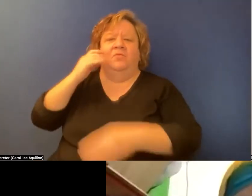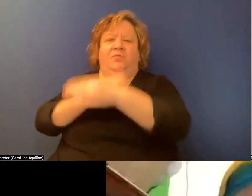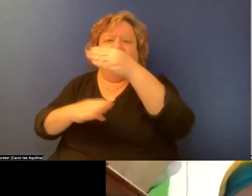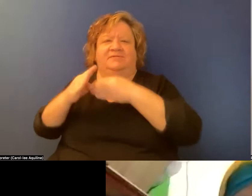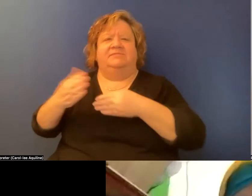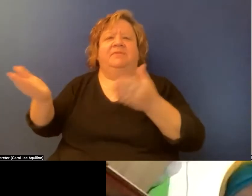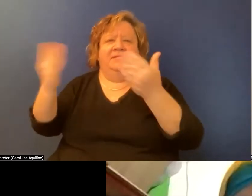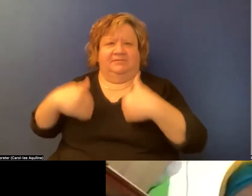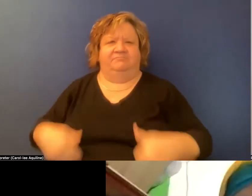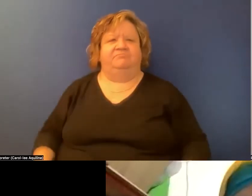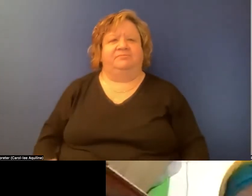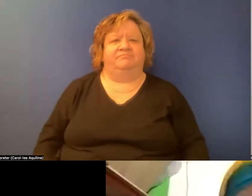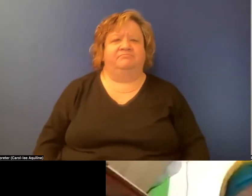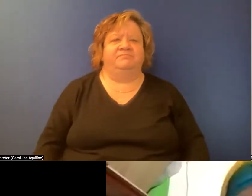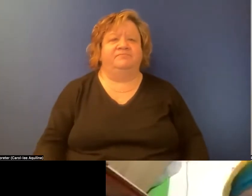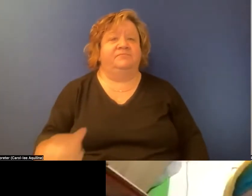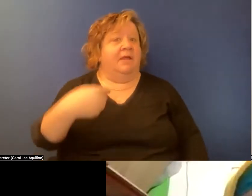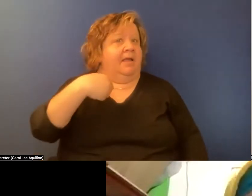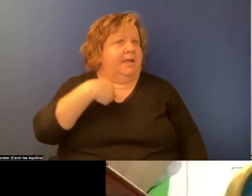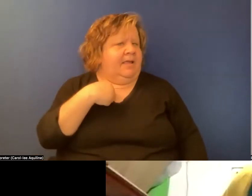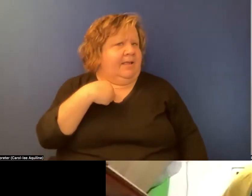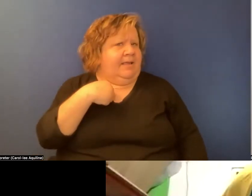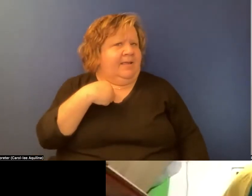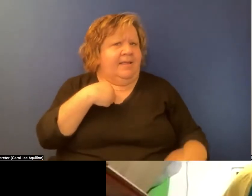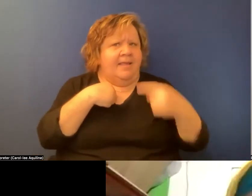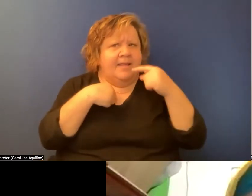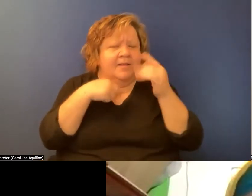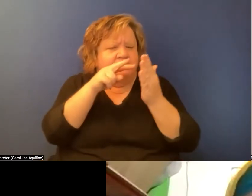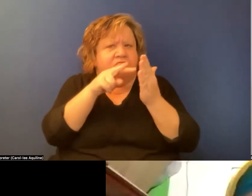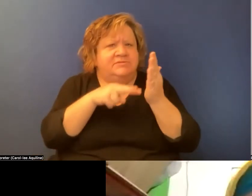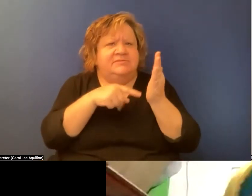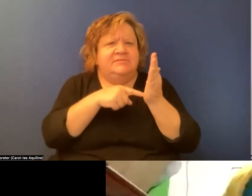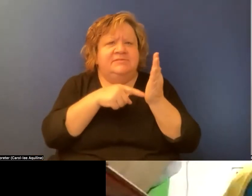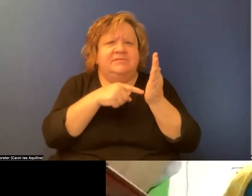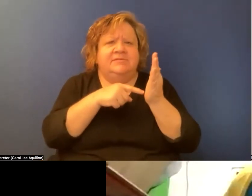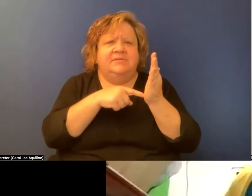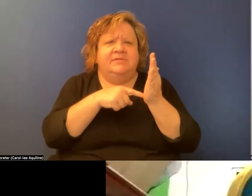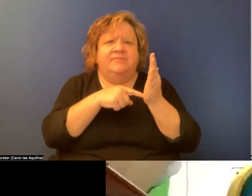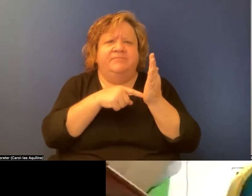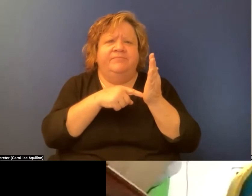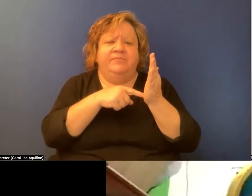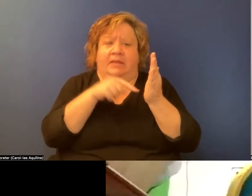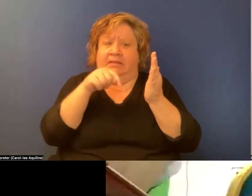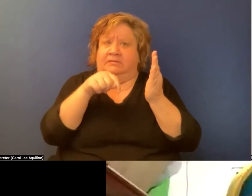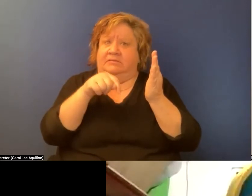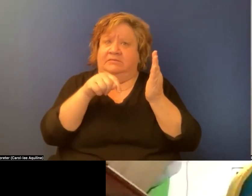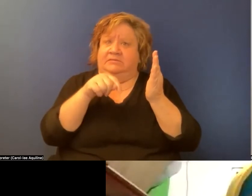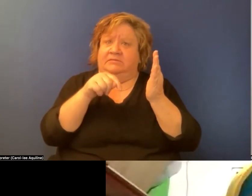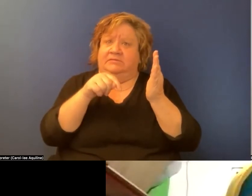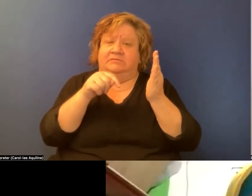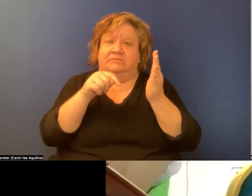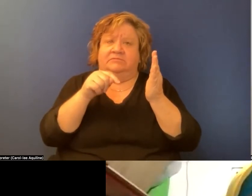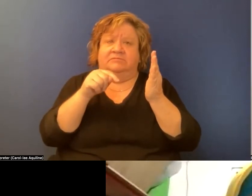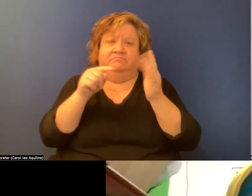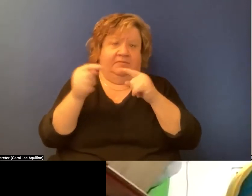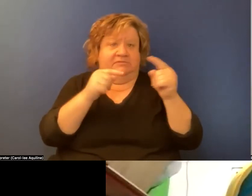I heard and I was reading that if we continue with this pace on including women in climate processes, we